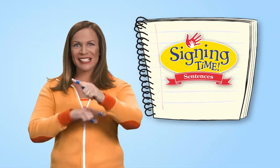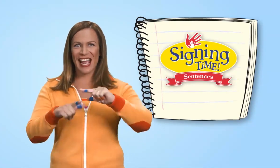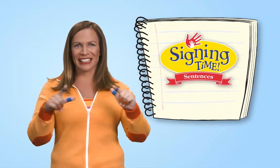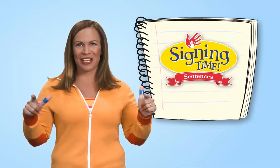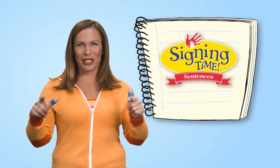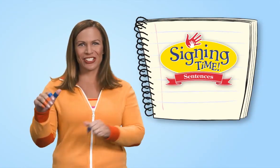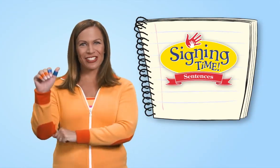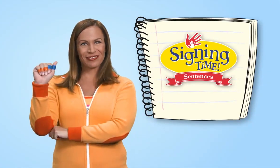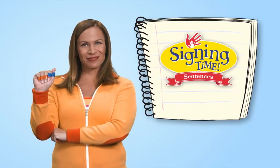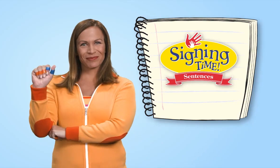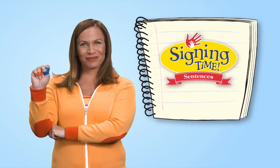Sign Language.